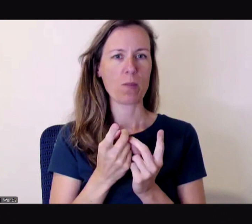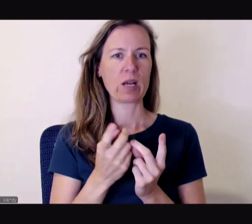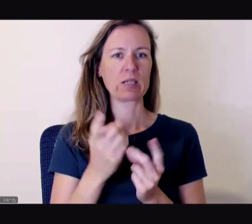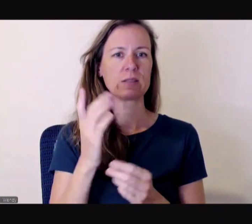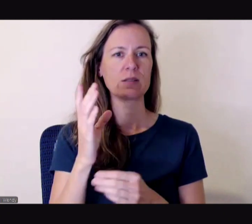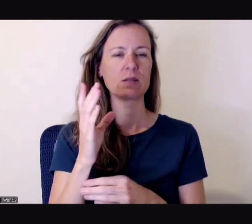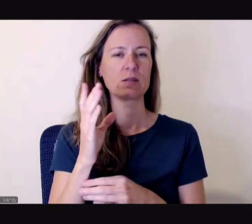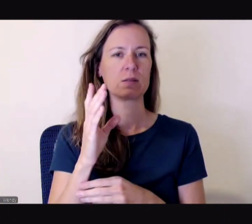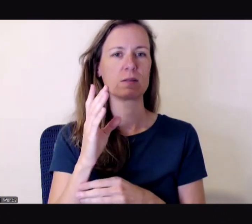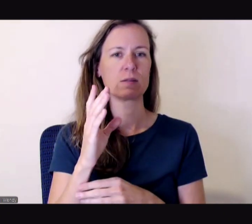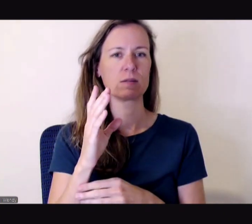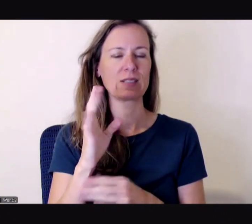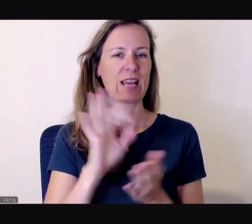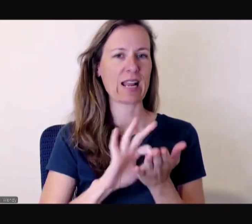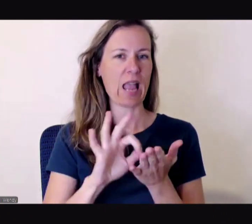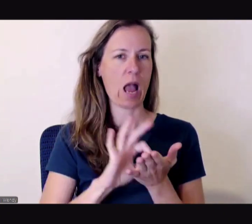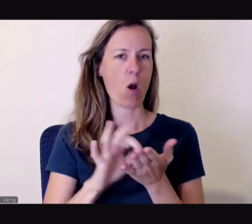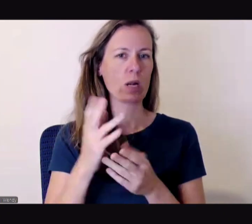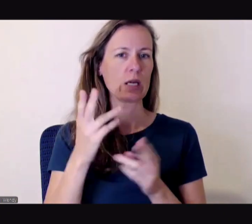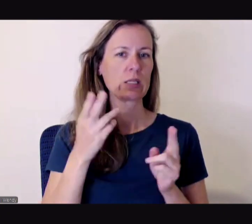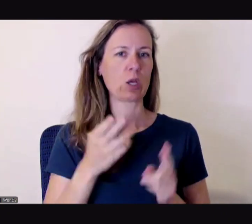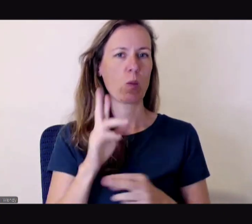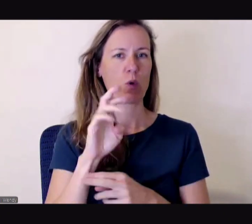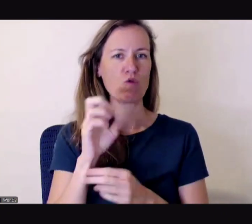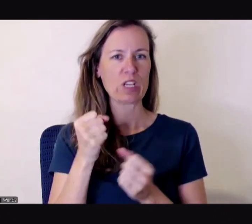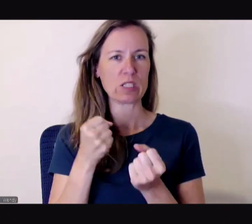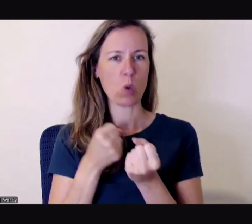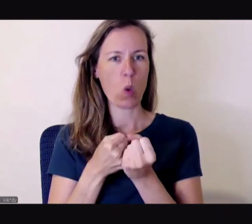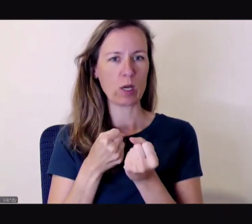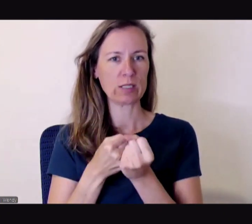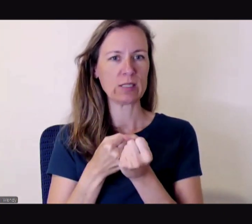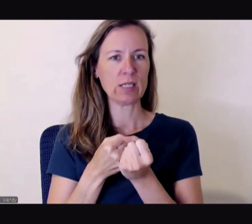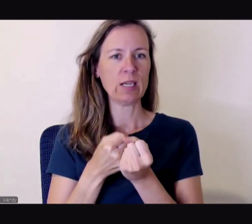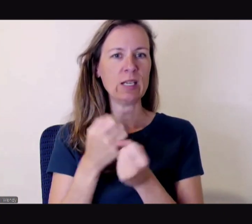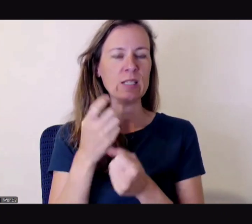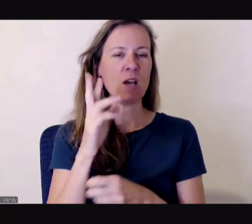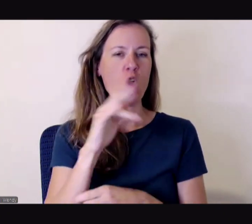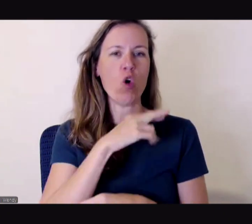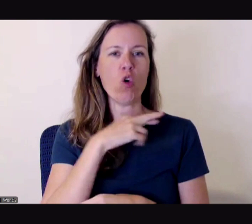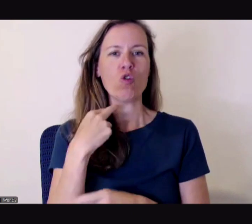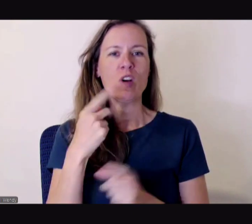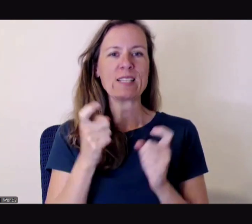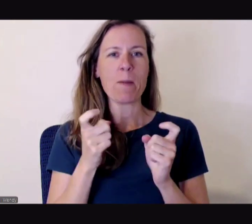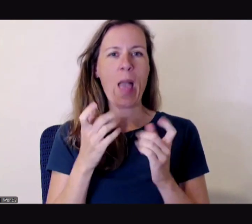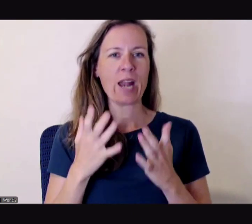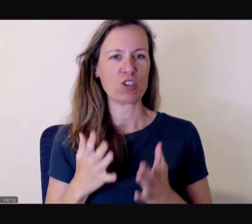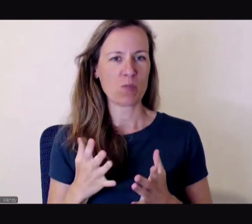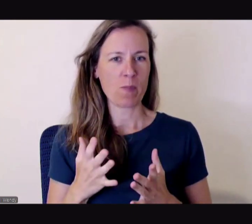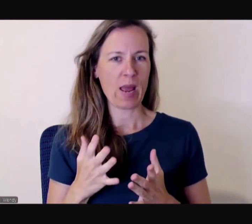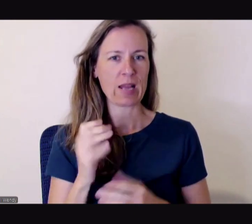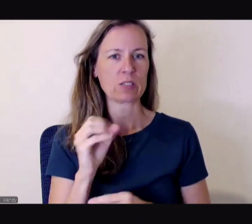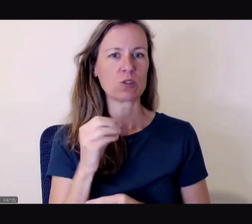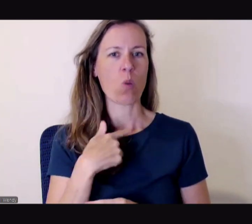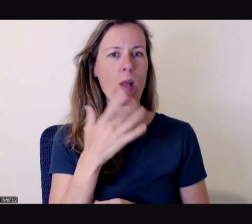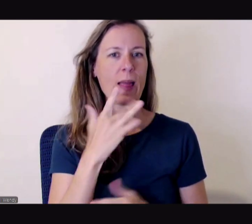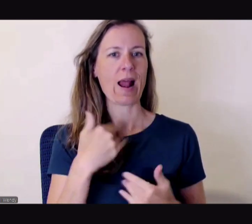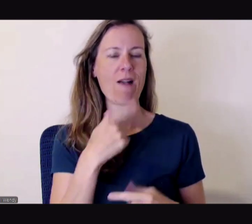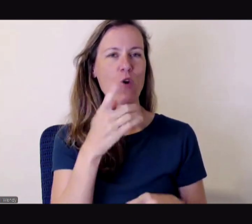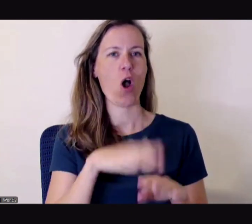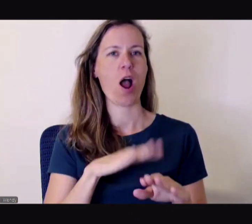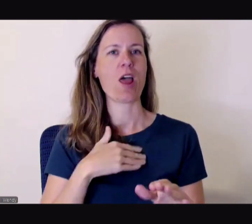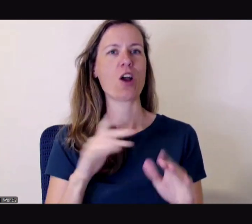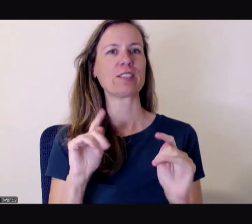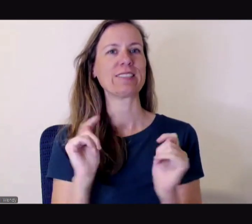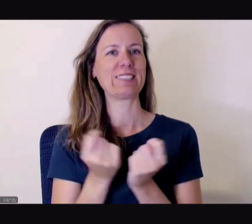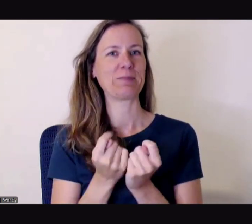So we're lucky to have her on our team. We're excited to have her on our team. She's already made an impact